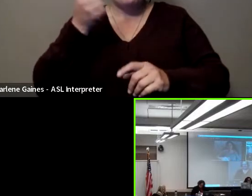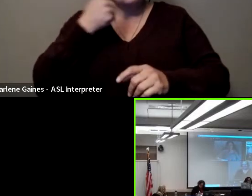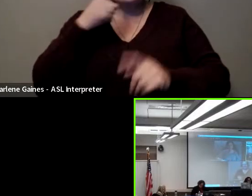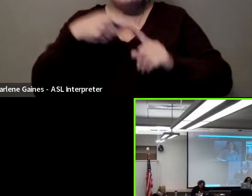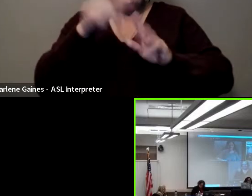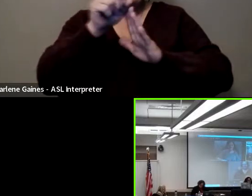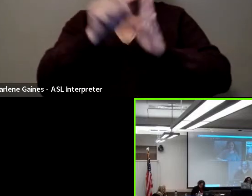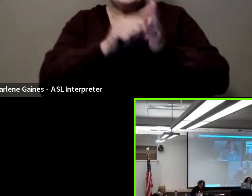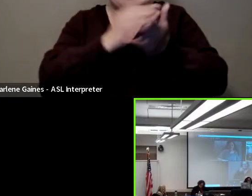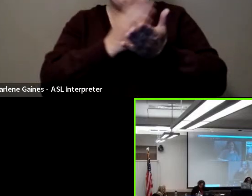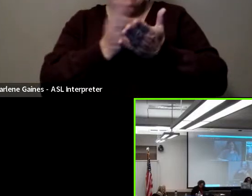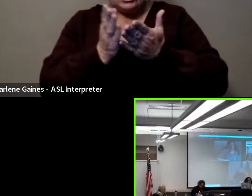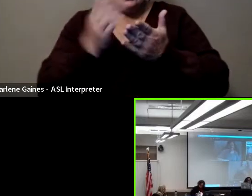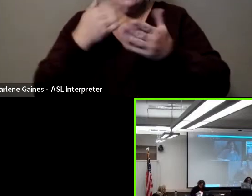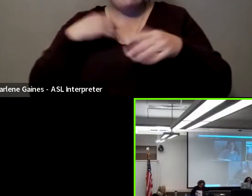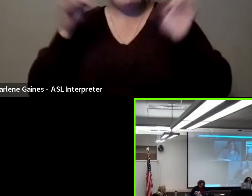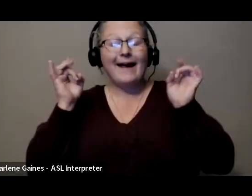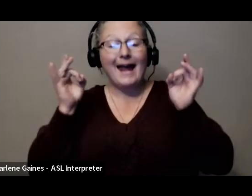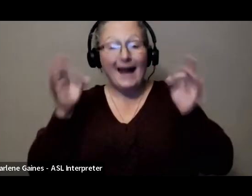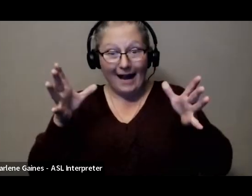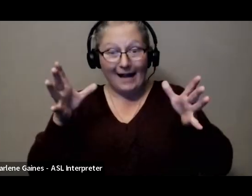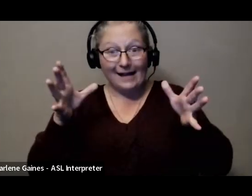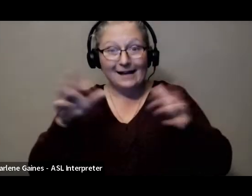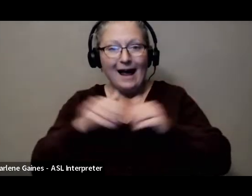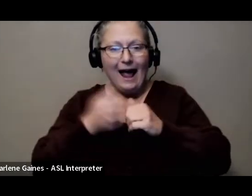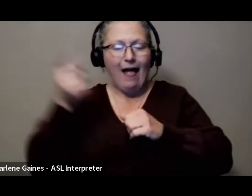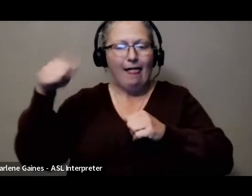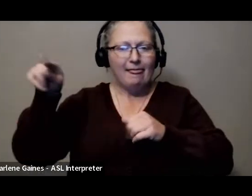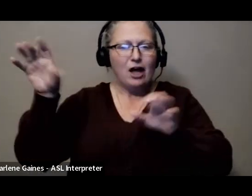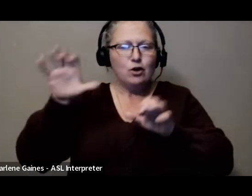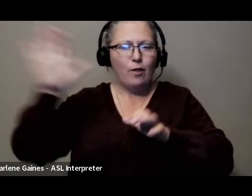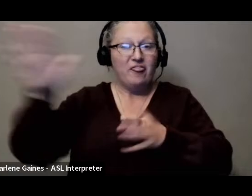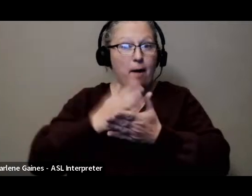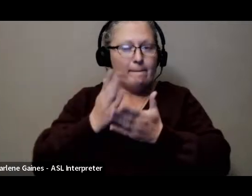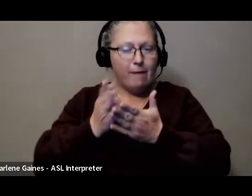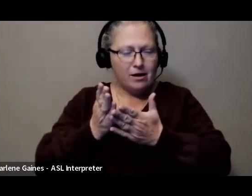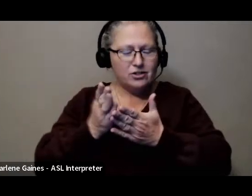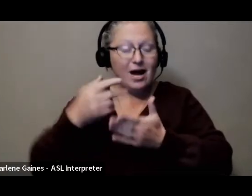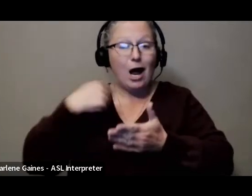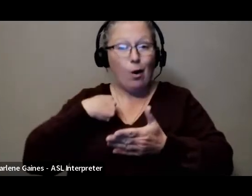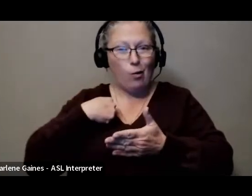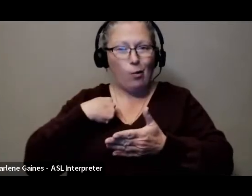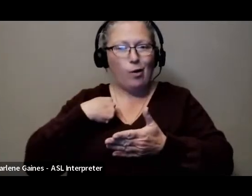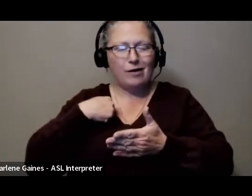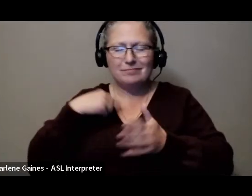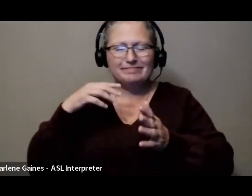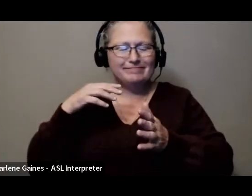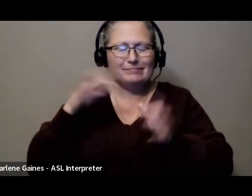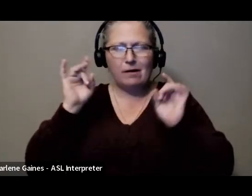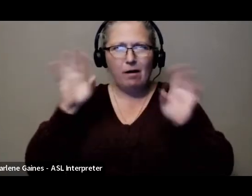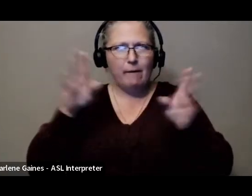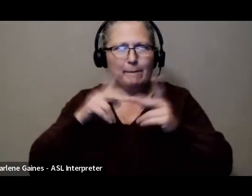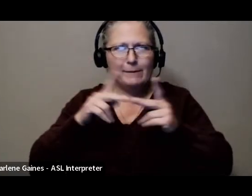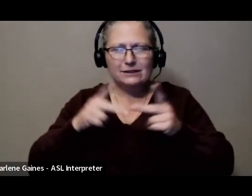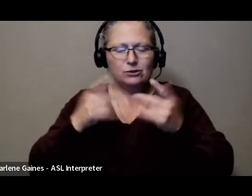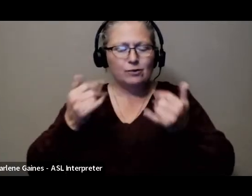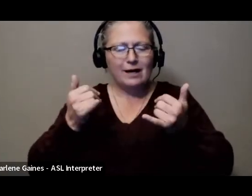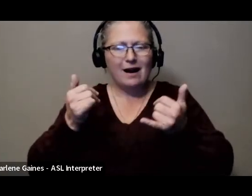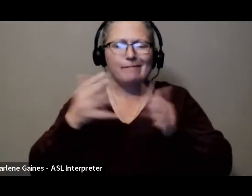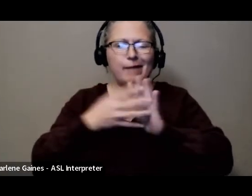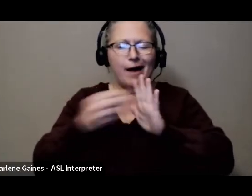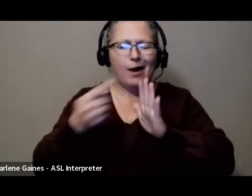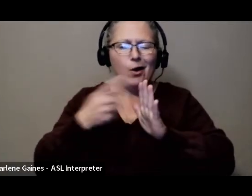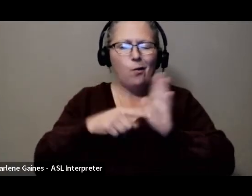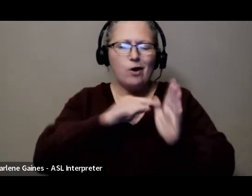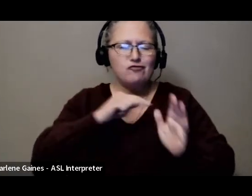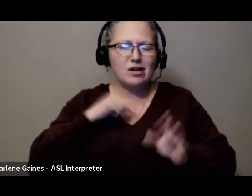state budget. I hate the way they do their budgeting, and we are ending up in a terrible position. And it kind of echoes what